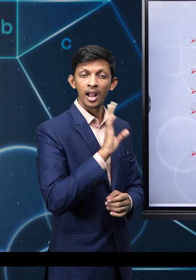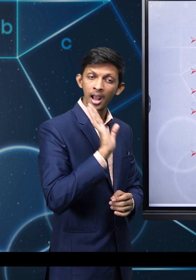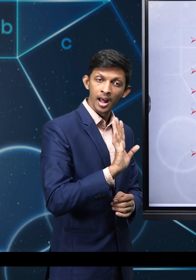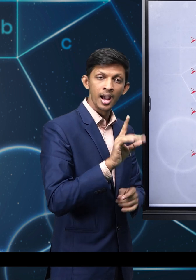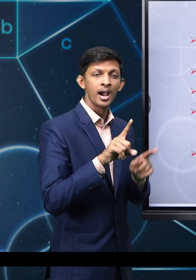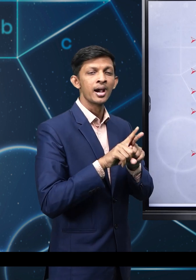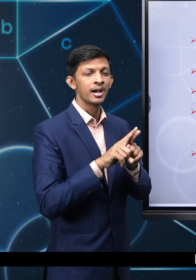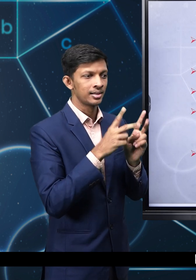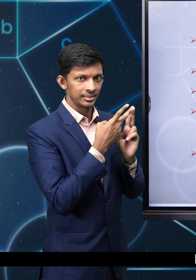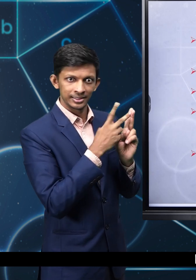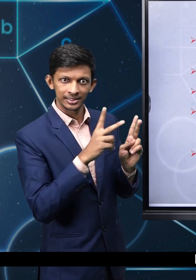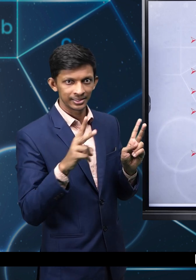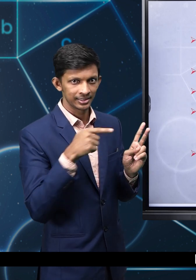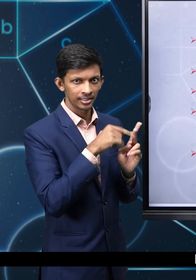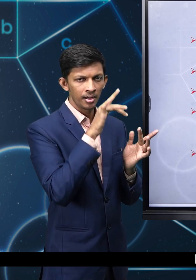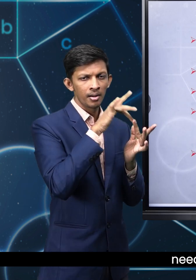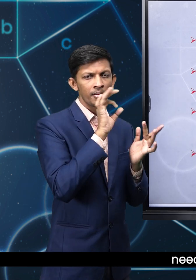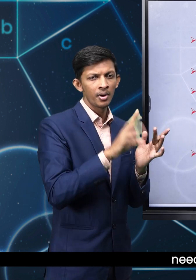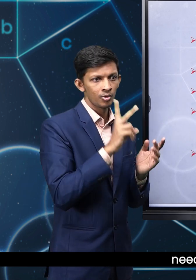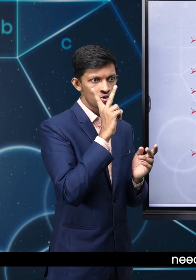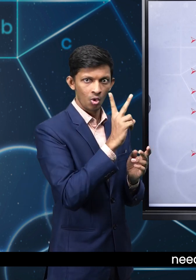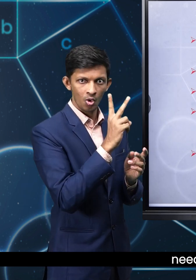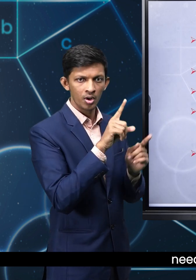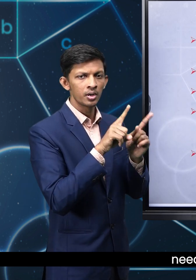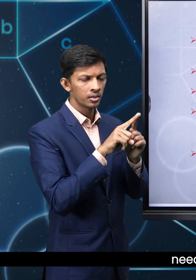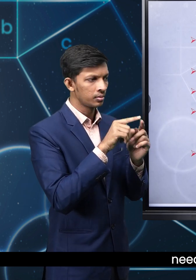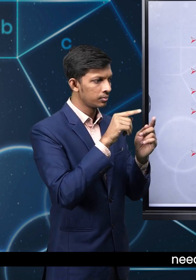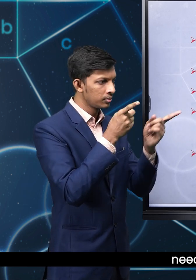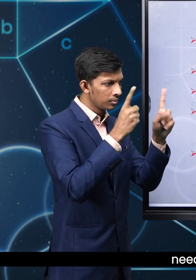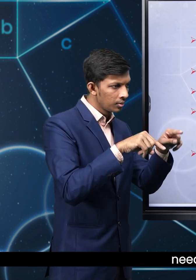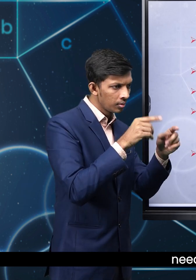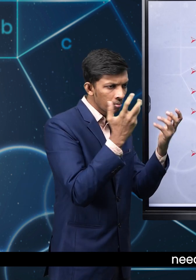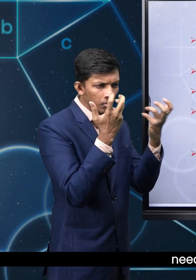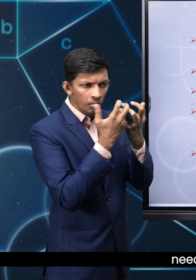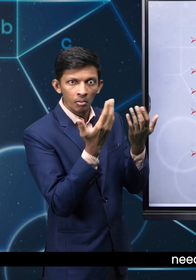Also, the difference between two perfect squares need not always be a perfect square.